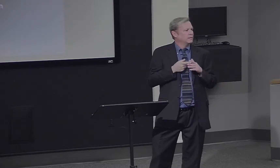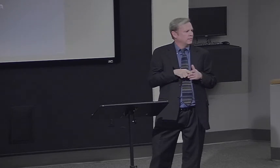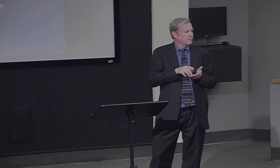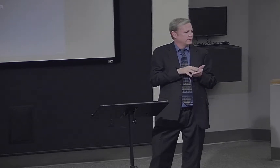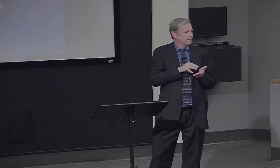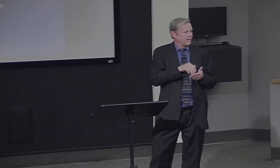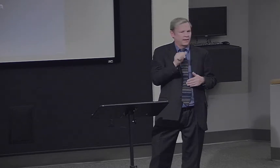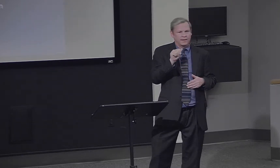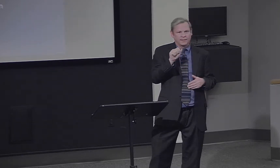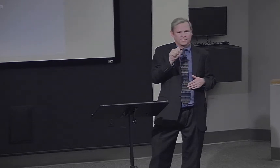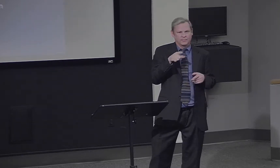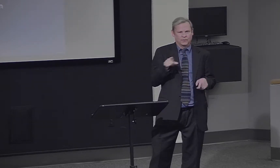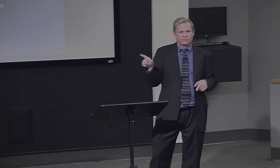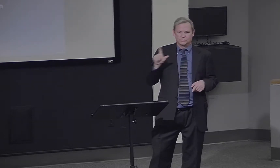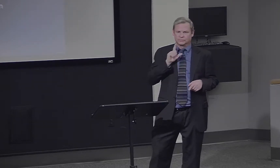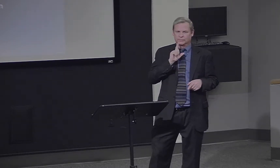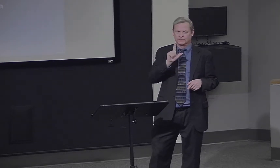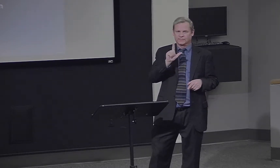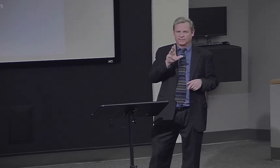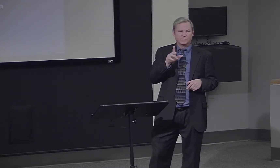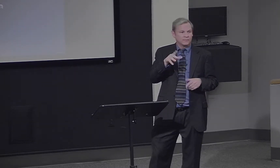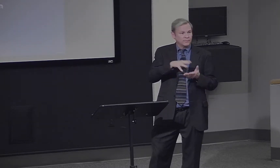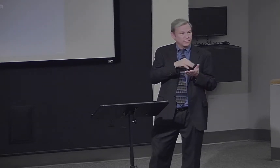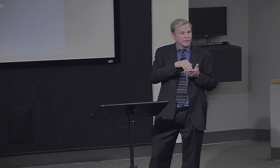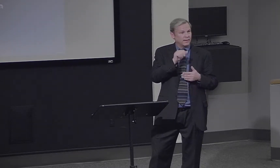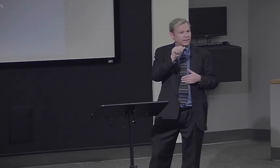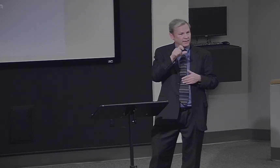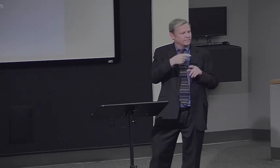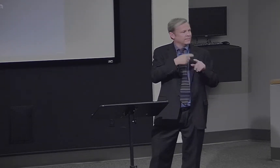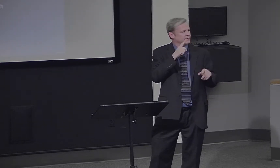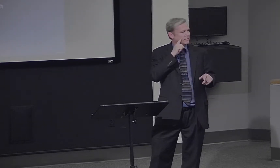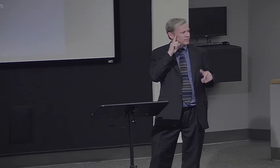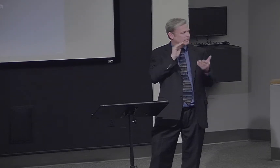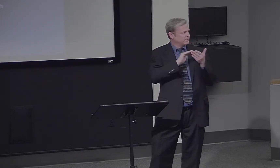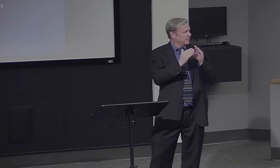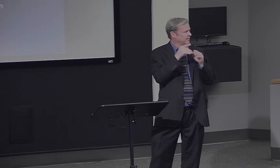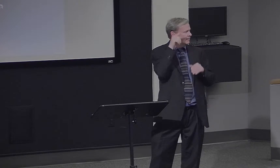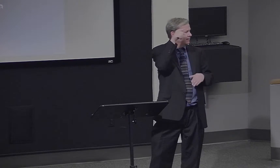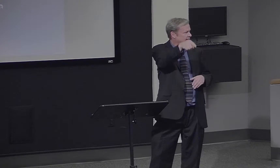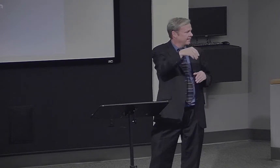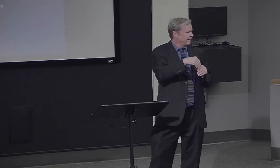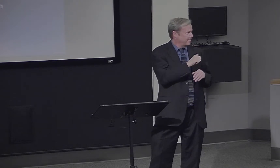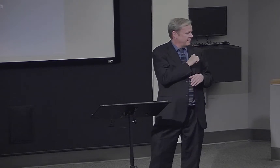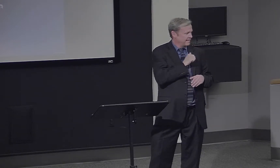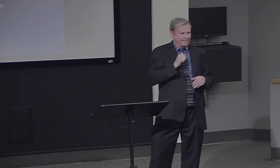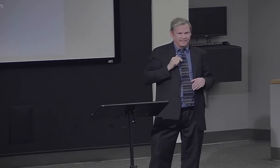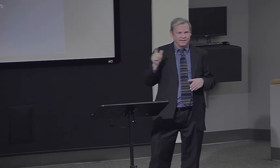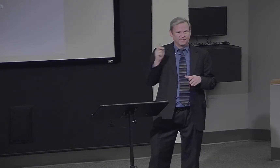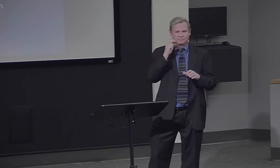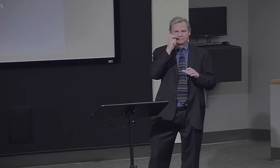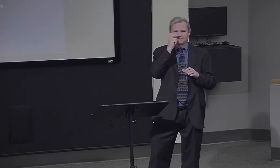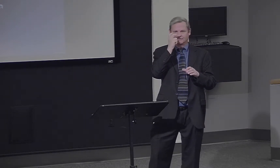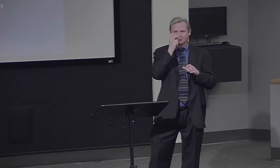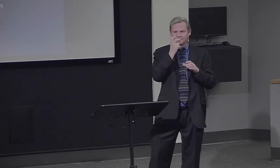She then moved to Atlanta, Georgia, where she started learning ASL at the age of 25 from the deaf community in